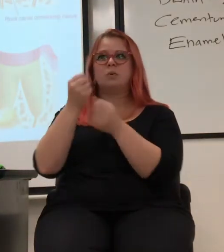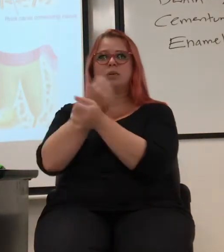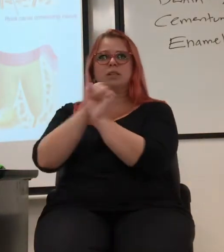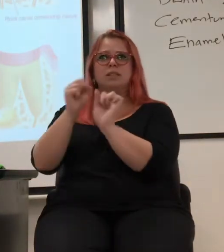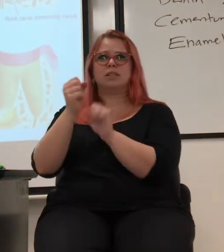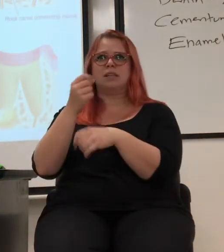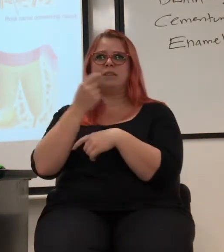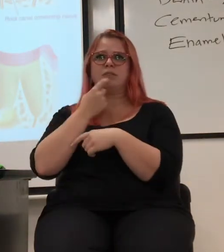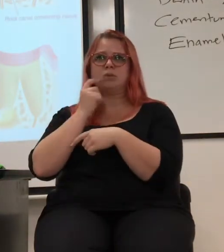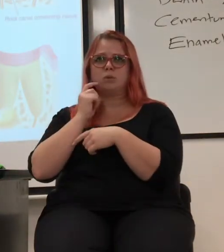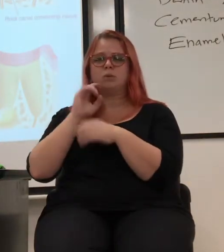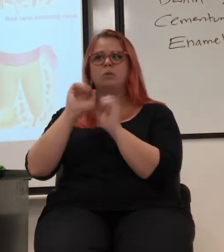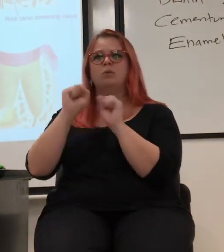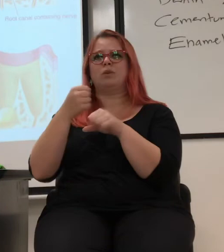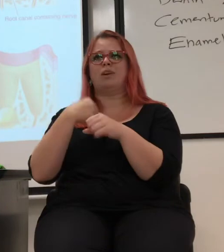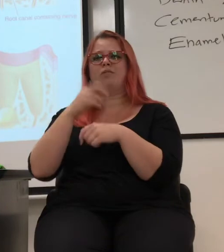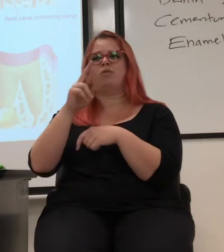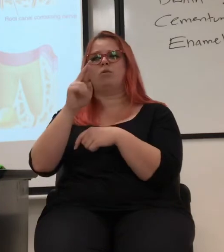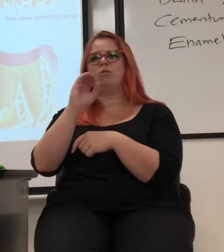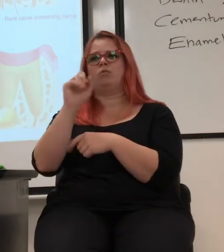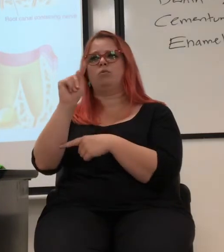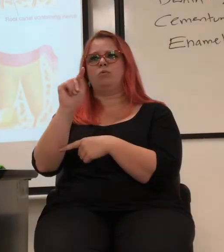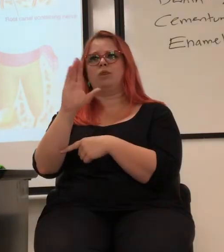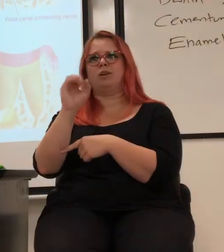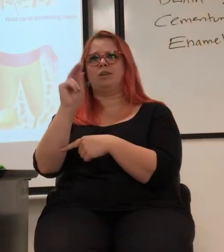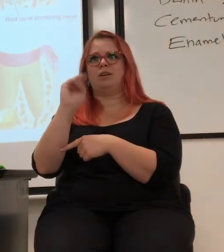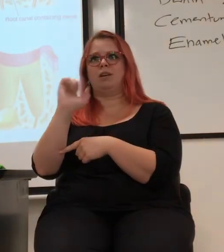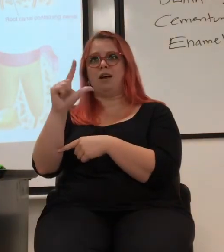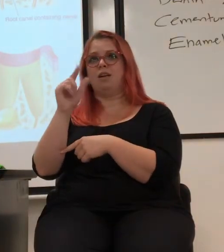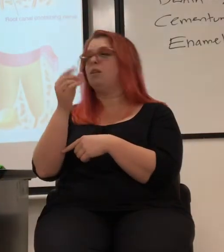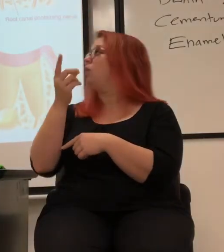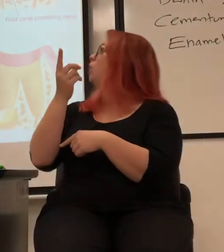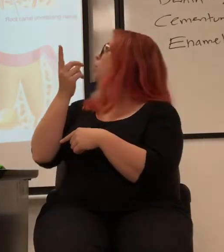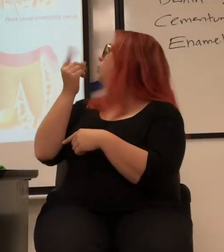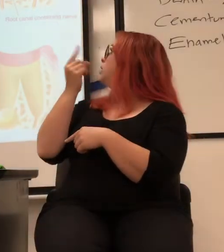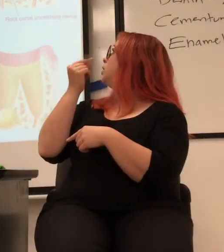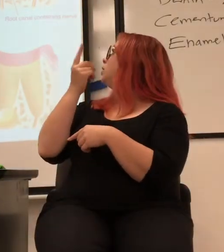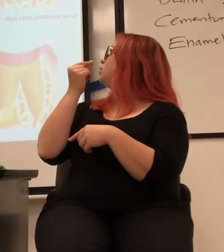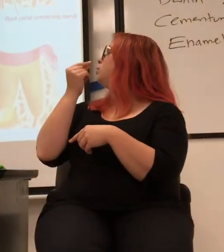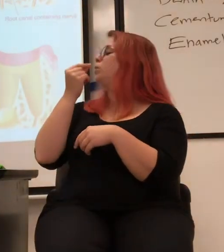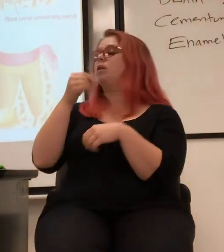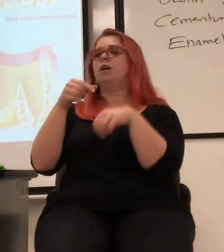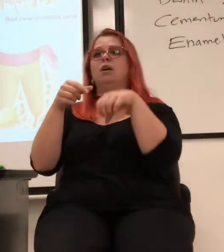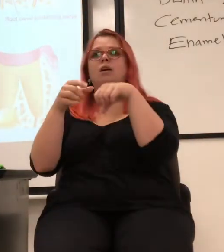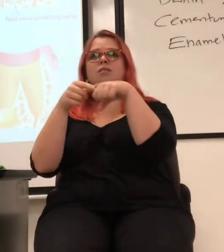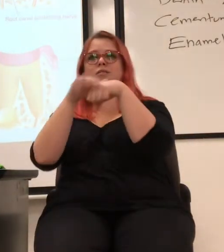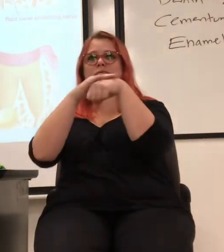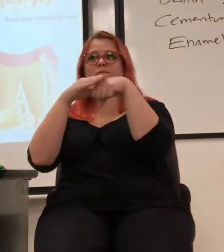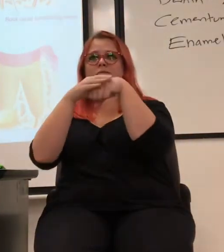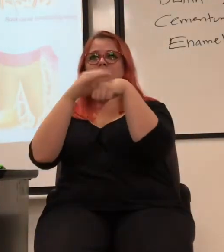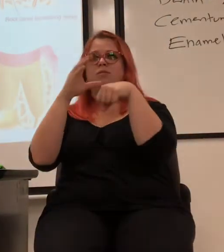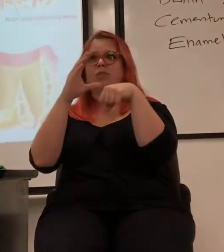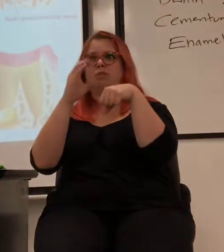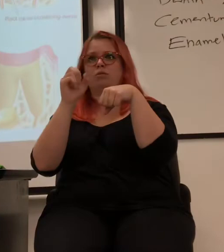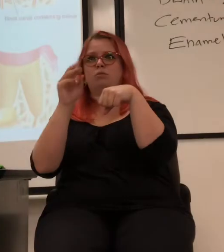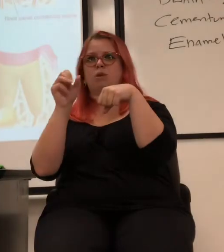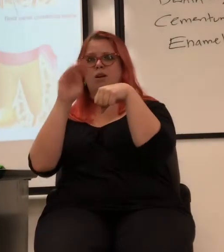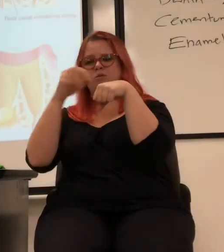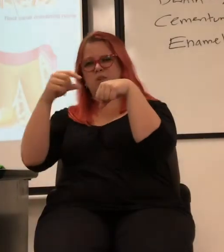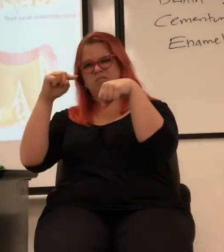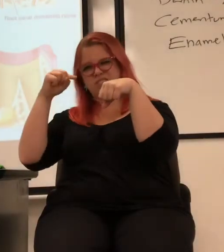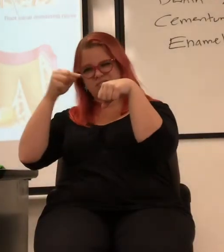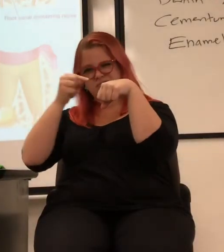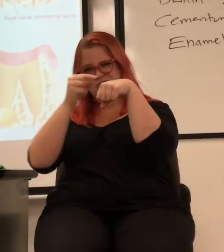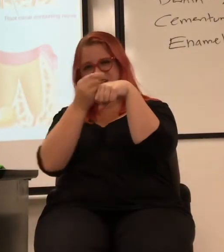procedure. That's a procedure where they basically drill all of this away, most of the crown, and they